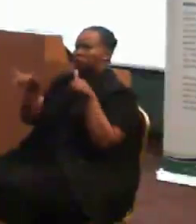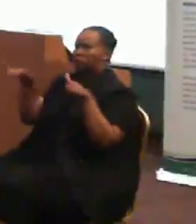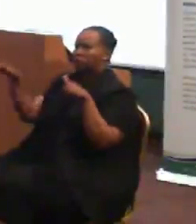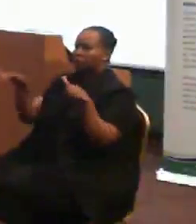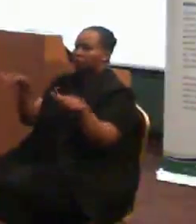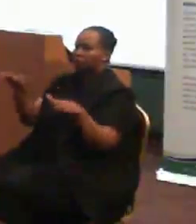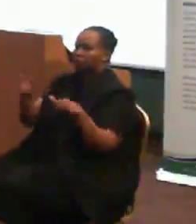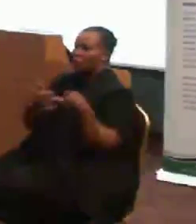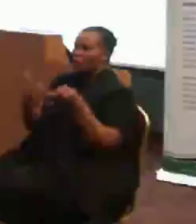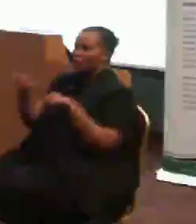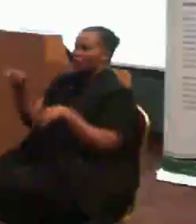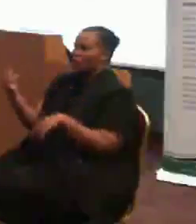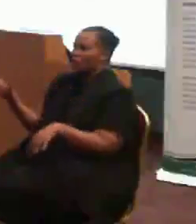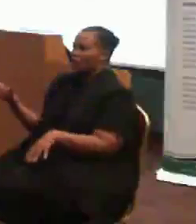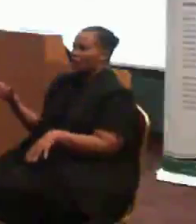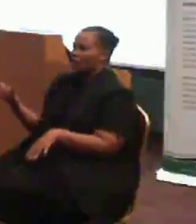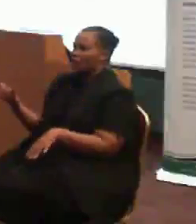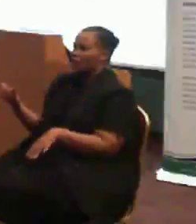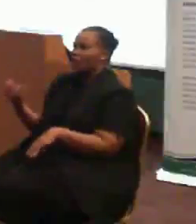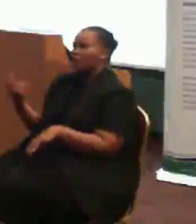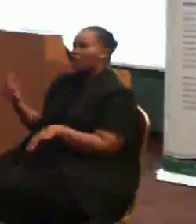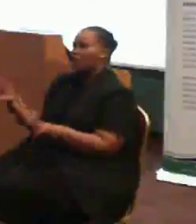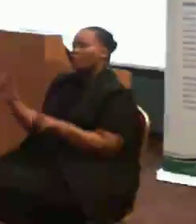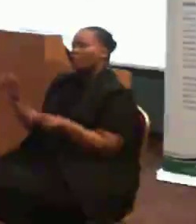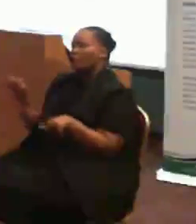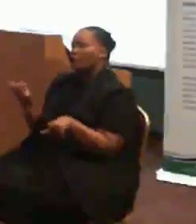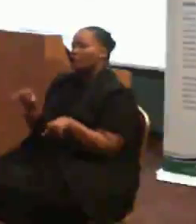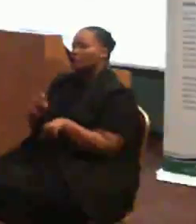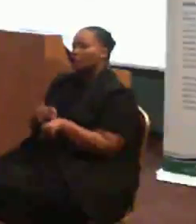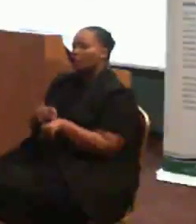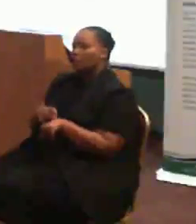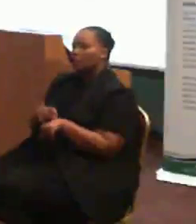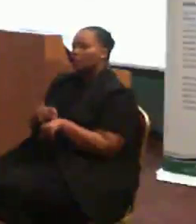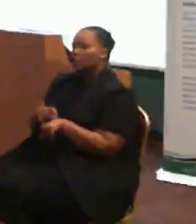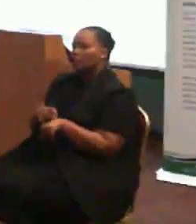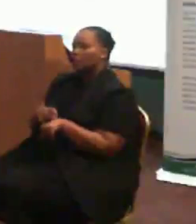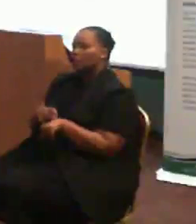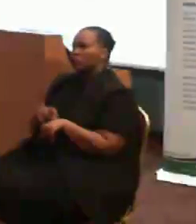Johannesburg. We'll come back here at